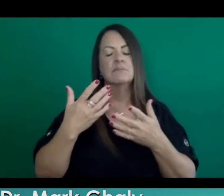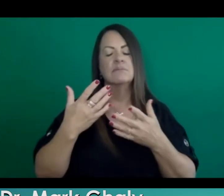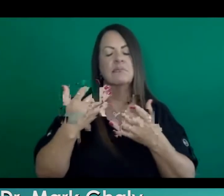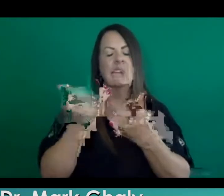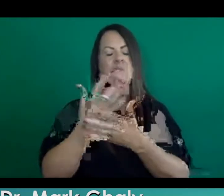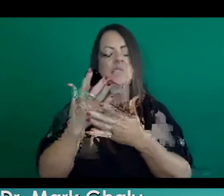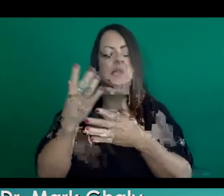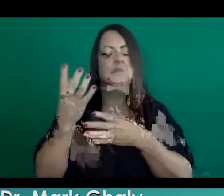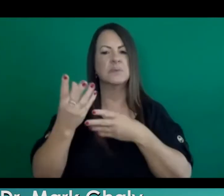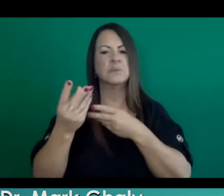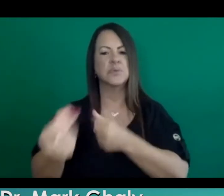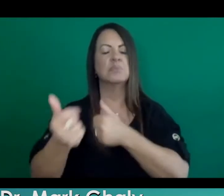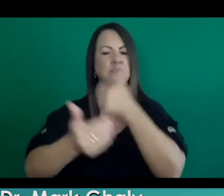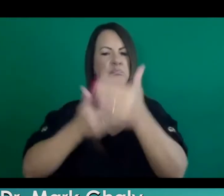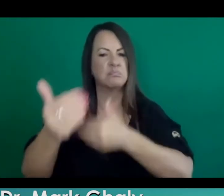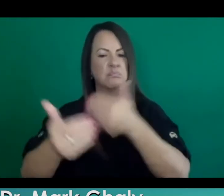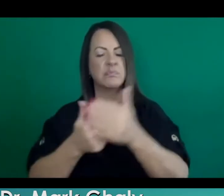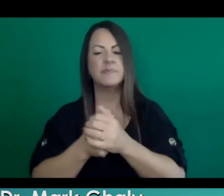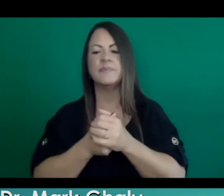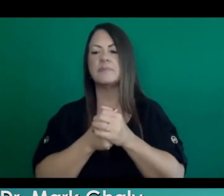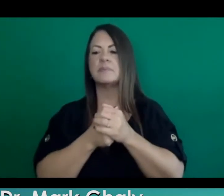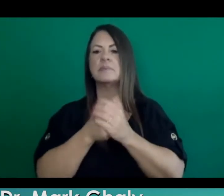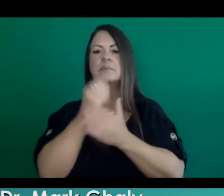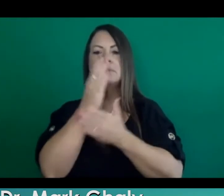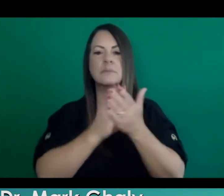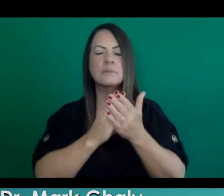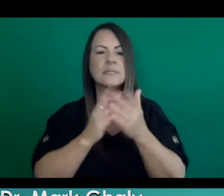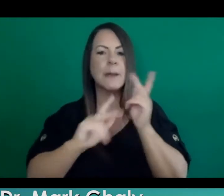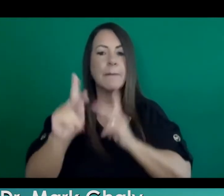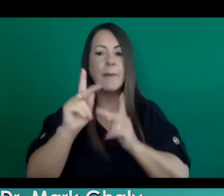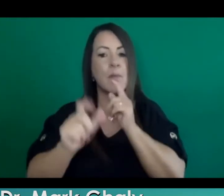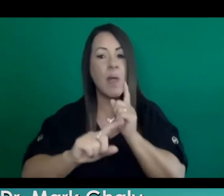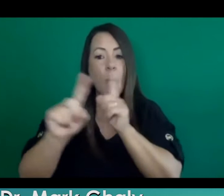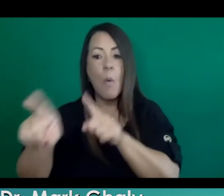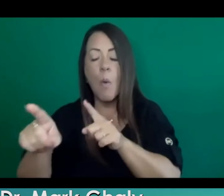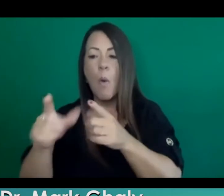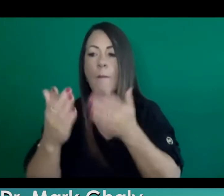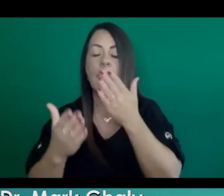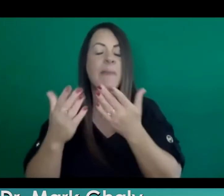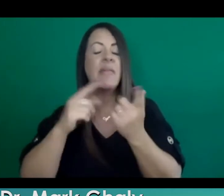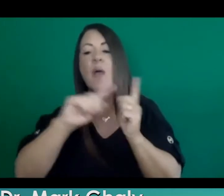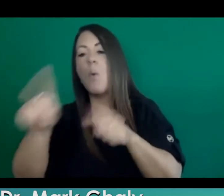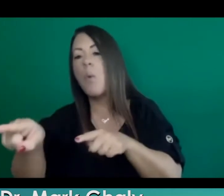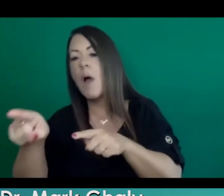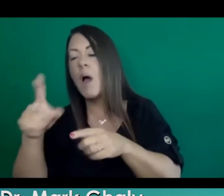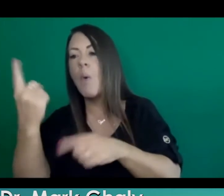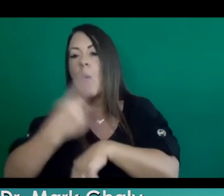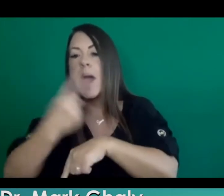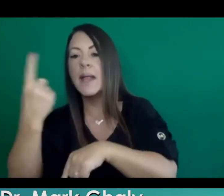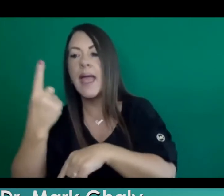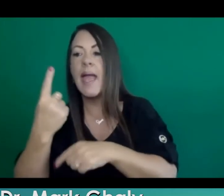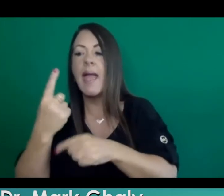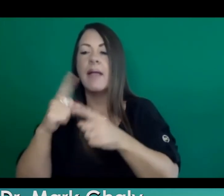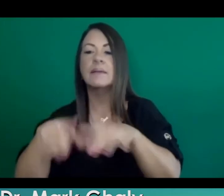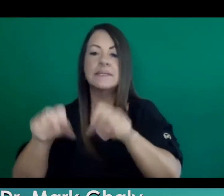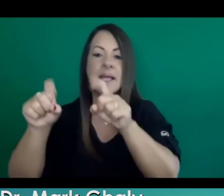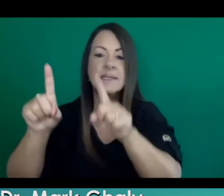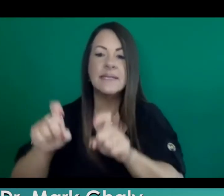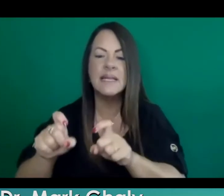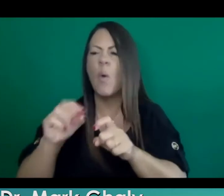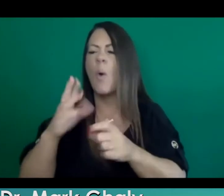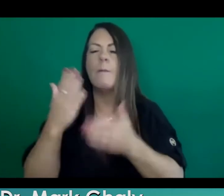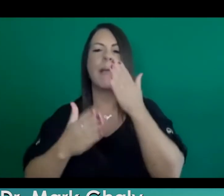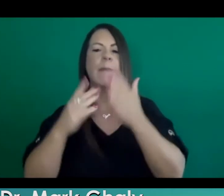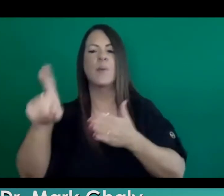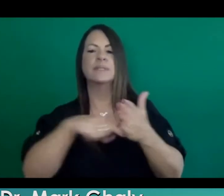appointment testing, collecting site on one day might have had that appointment